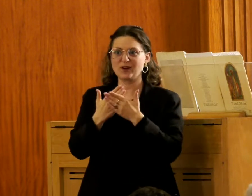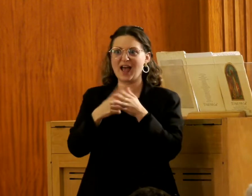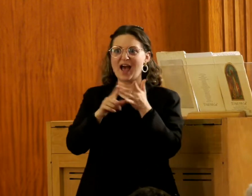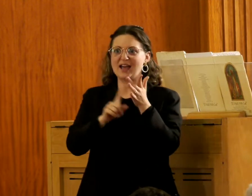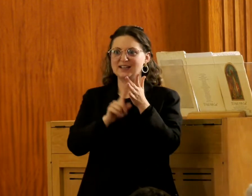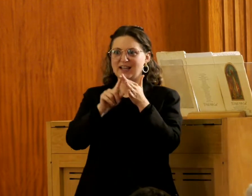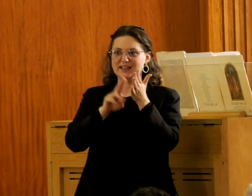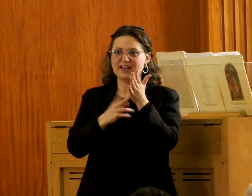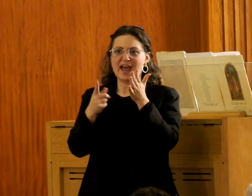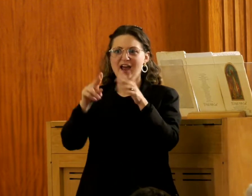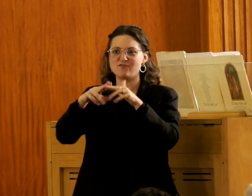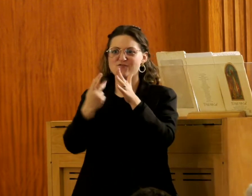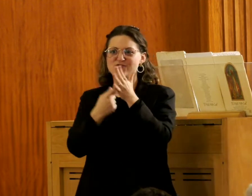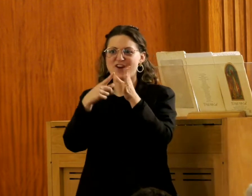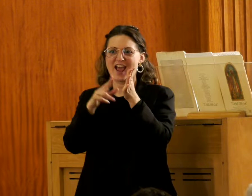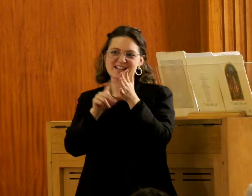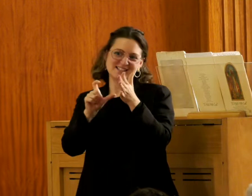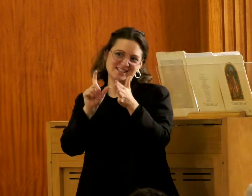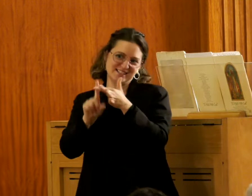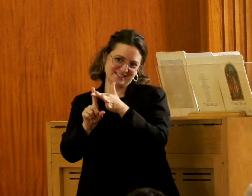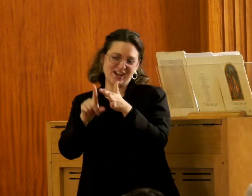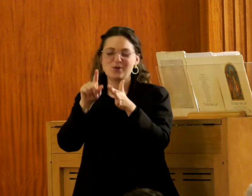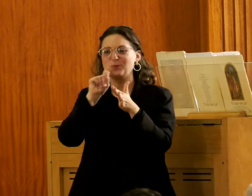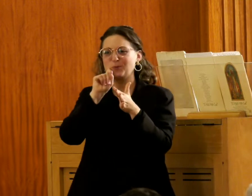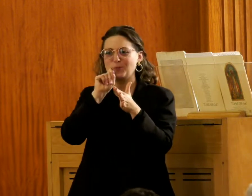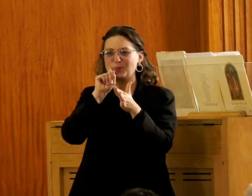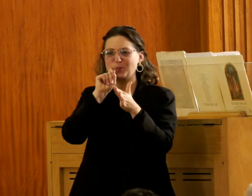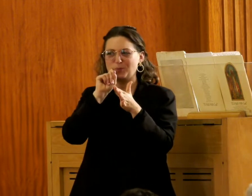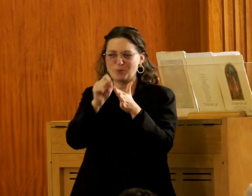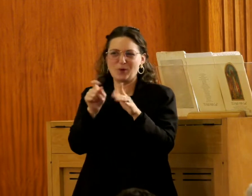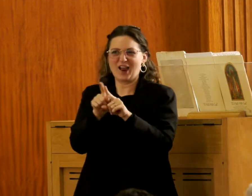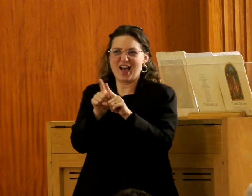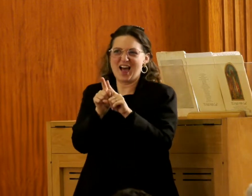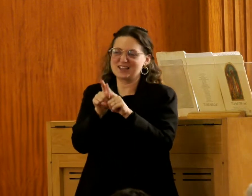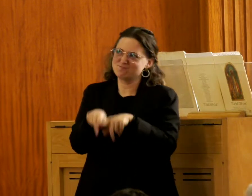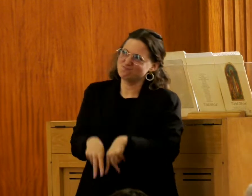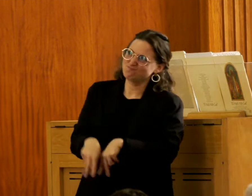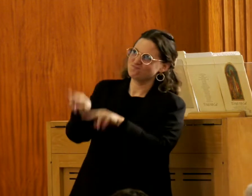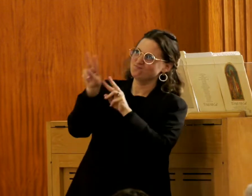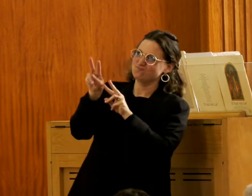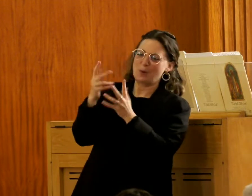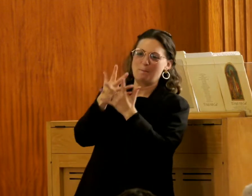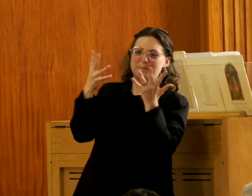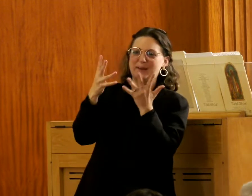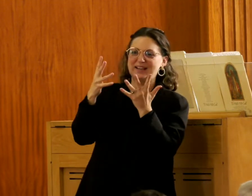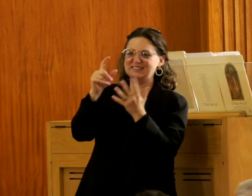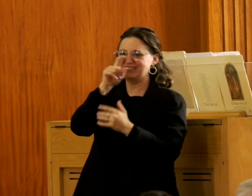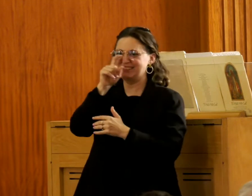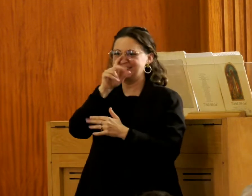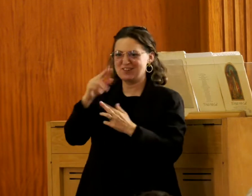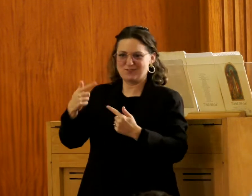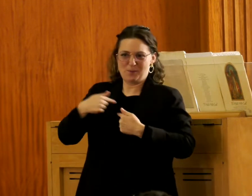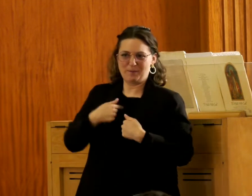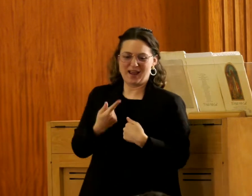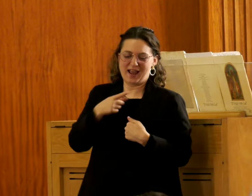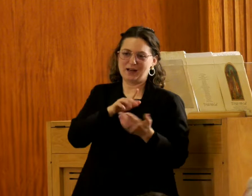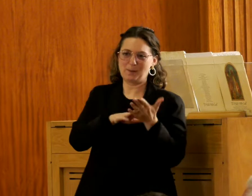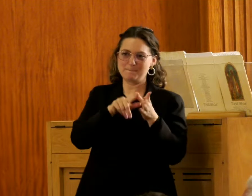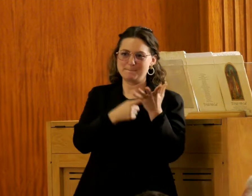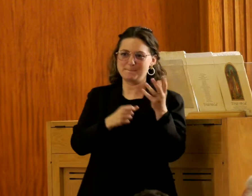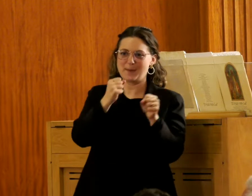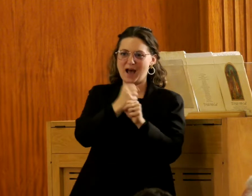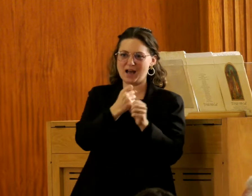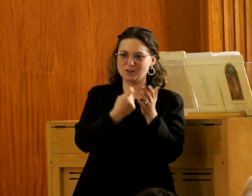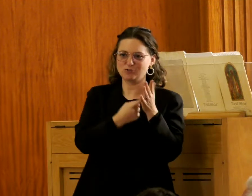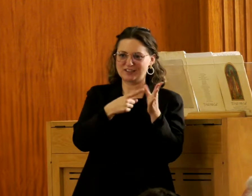Francie, together with Joan, were like our big sisters to Margaret and myself.